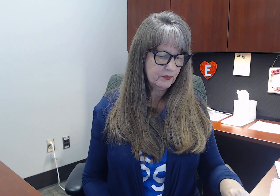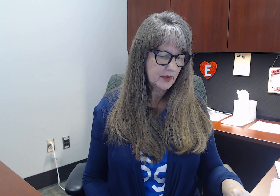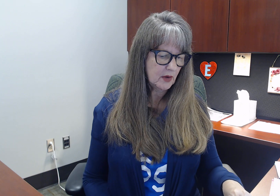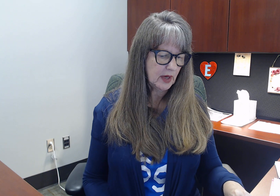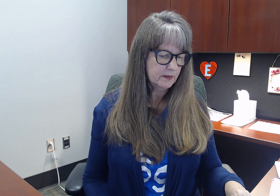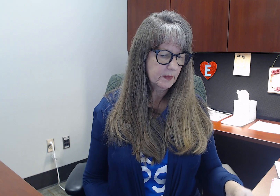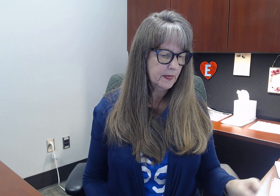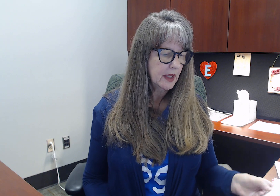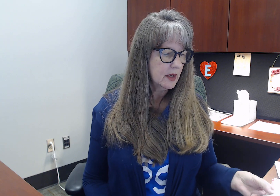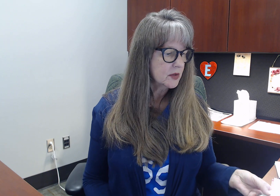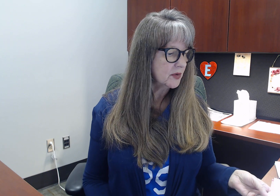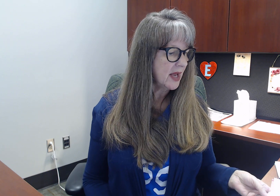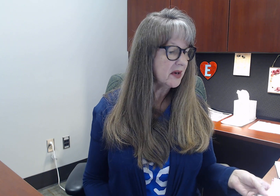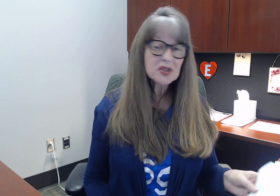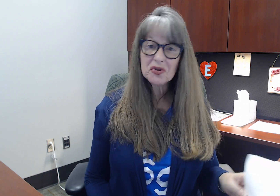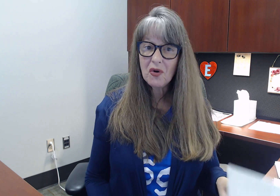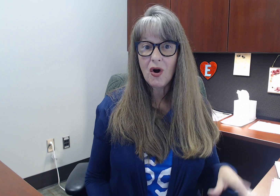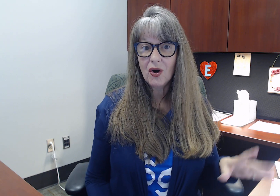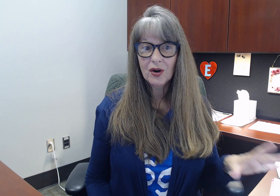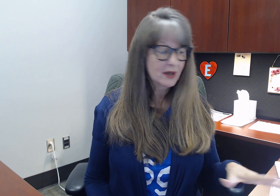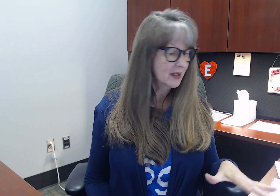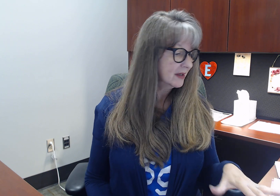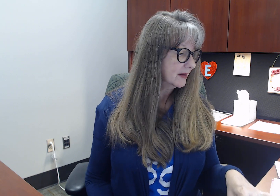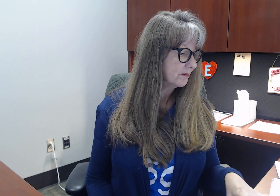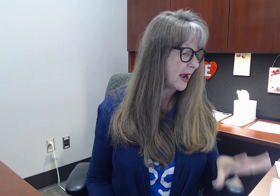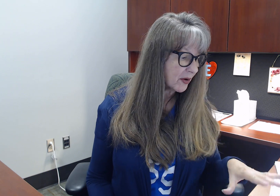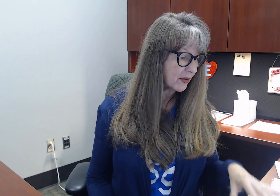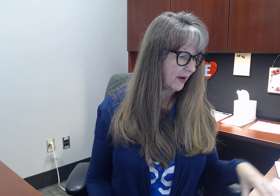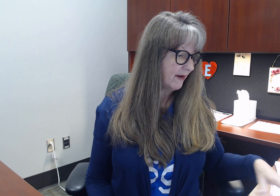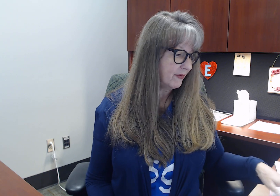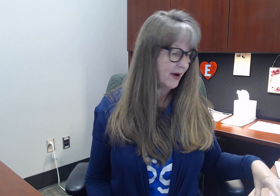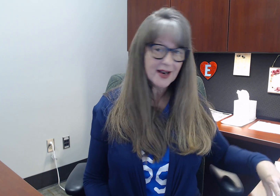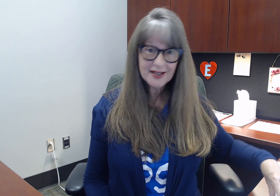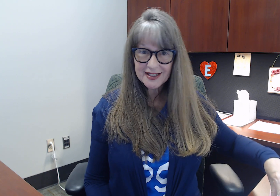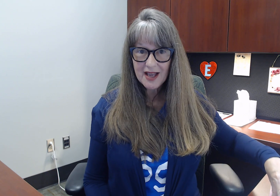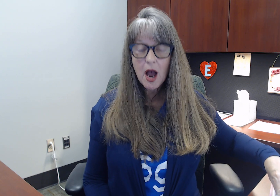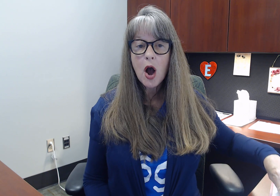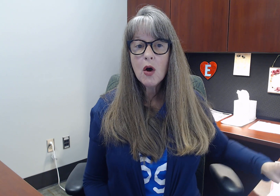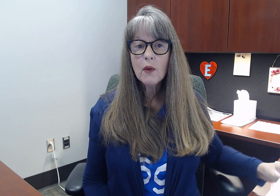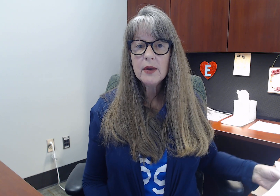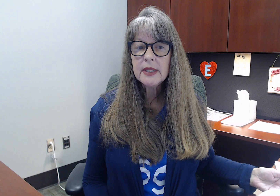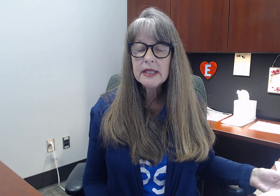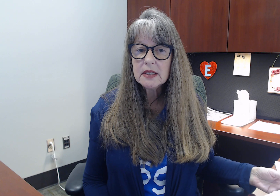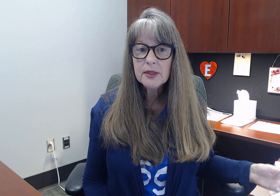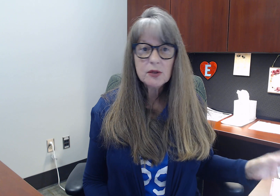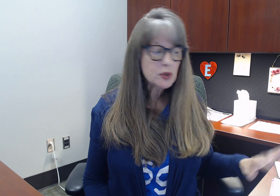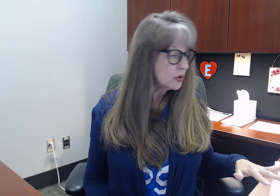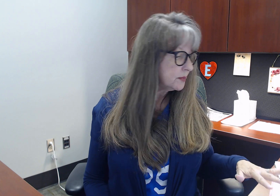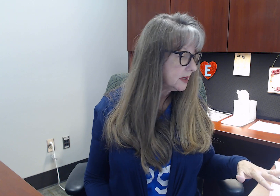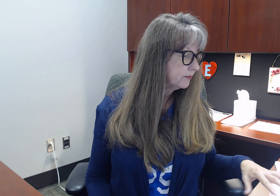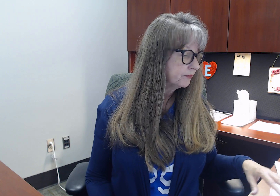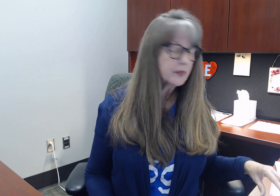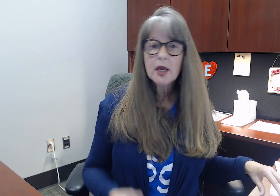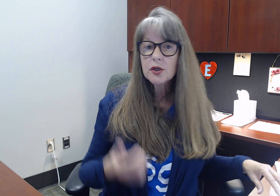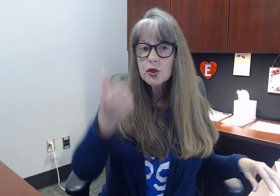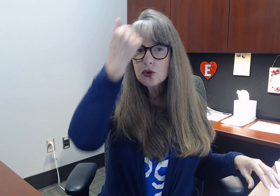Okay. So now let's do our paragraph, right? Oh, and did we do stupid?